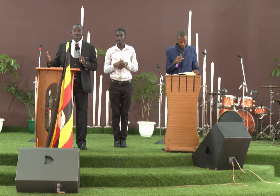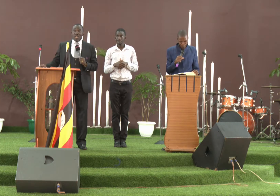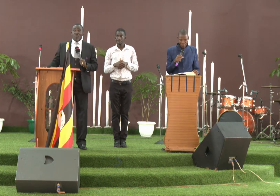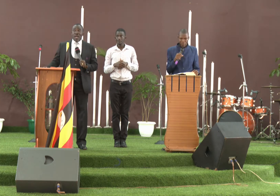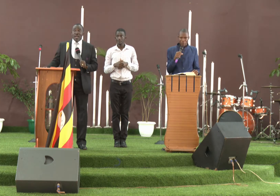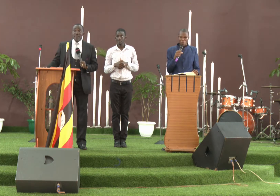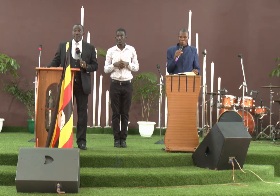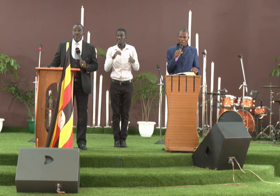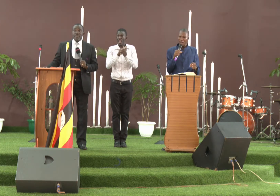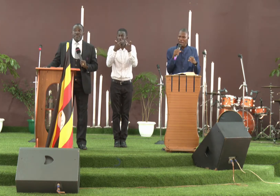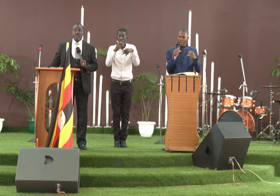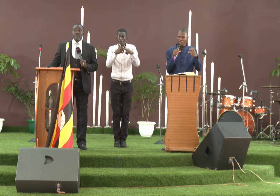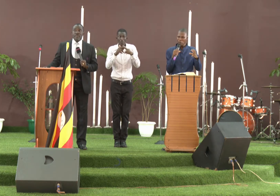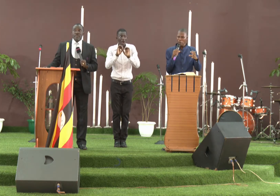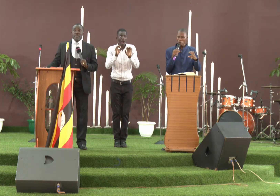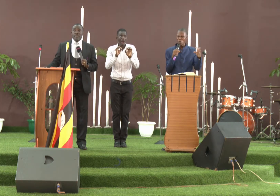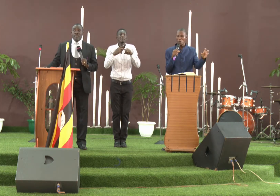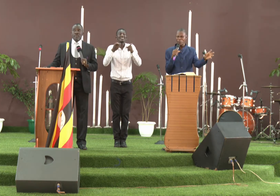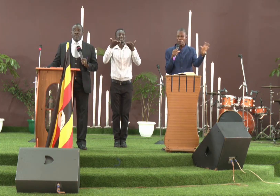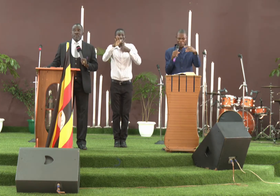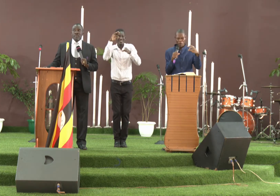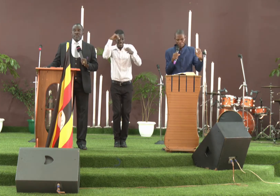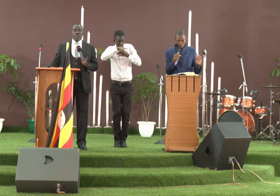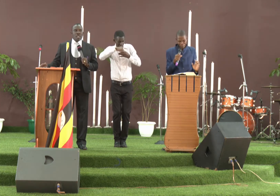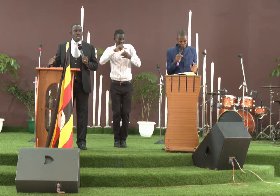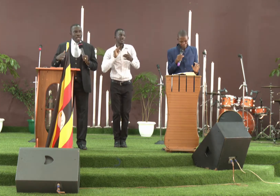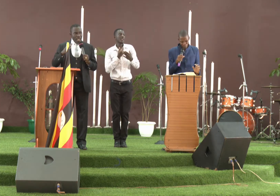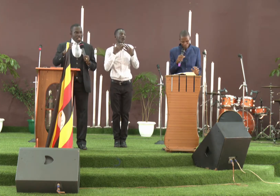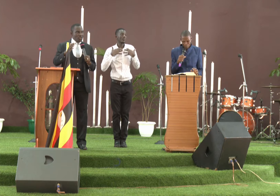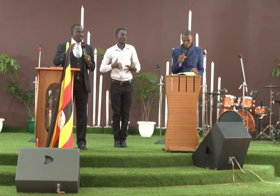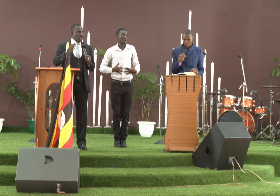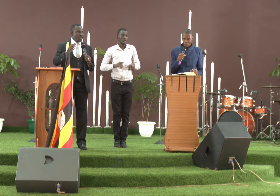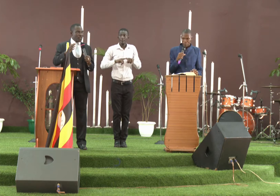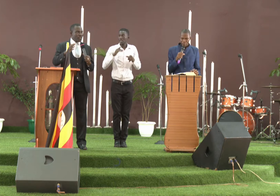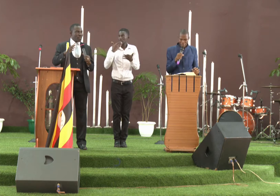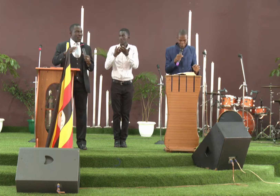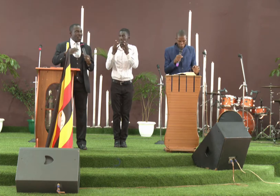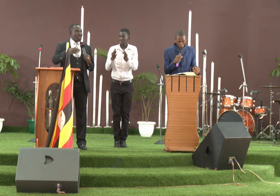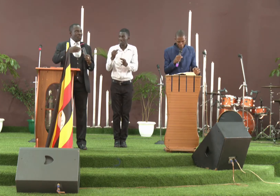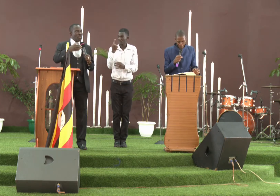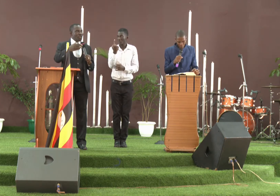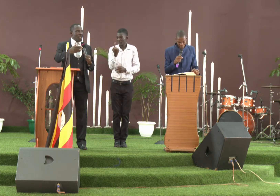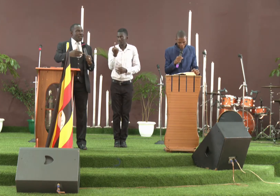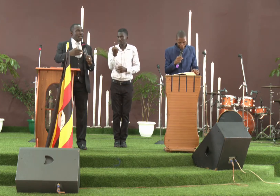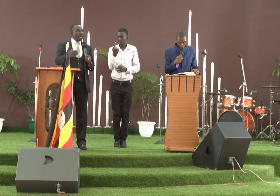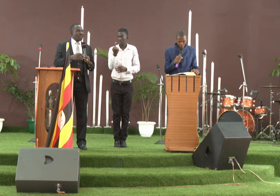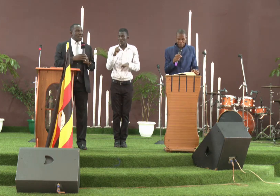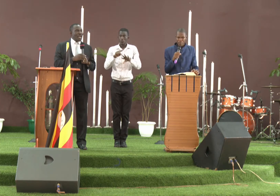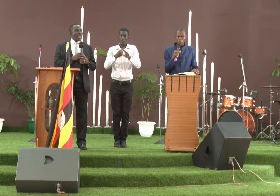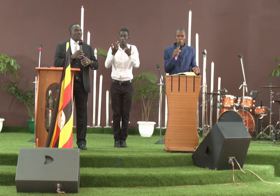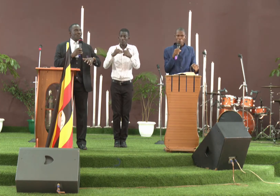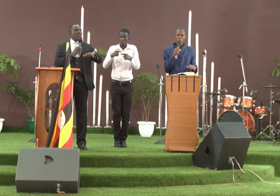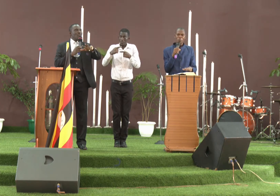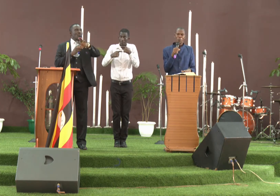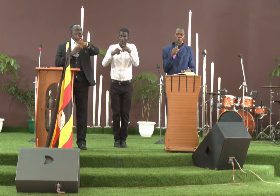Tuchetise, tuchewola. We are carrying it. We are not borrowing it from anyone. Na ye chirungi. But the good thing. Betambula ne